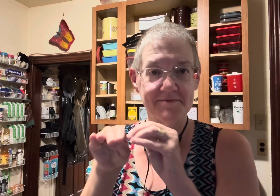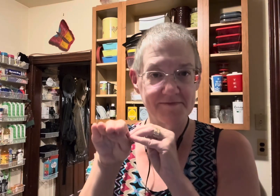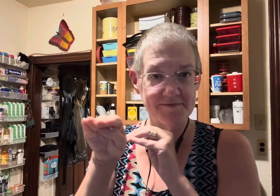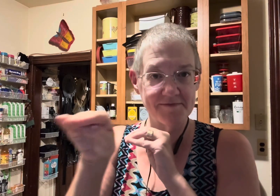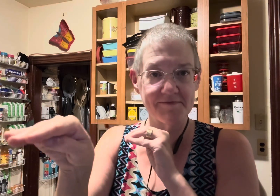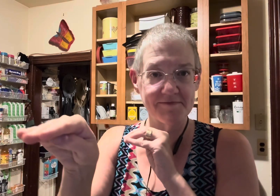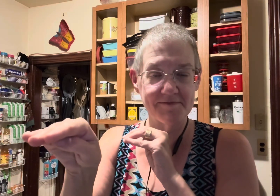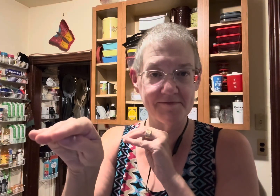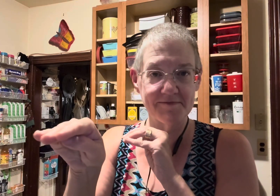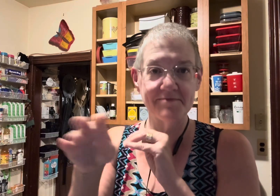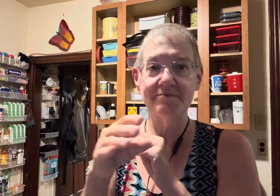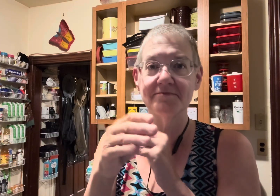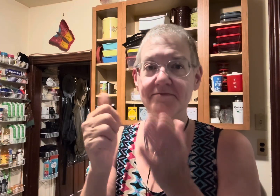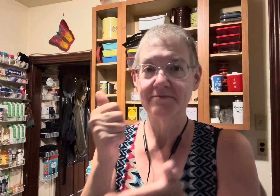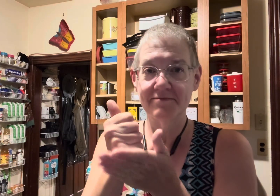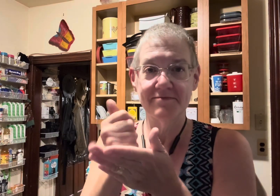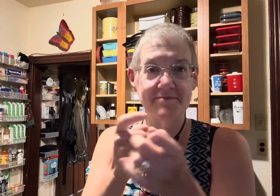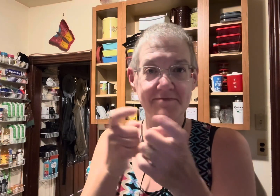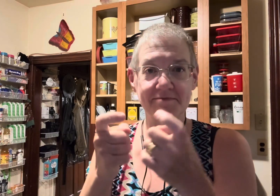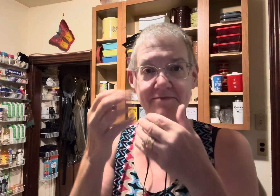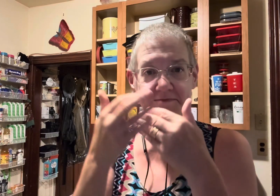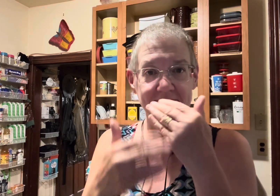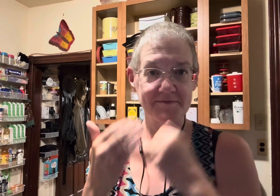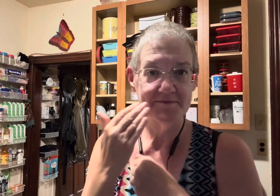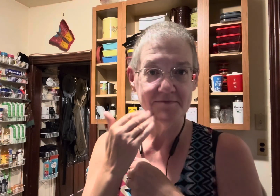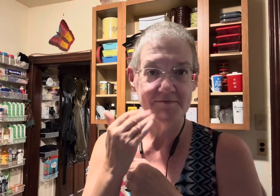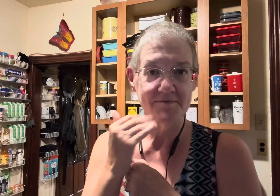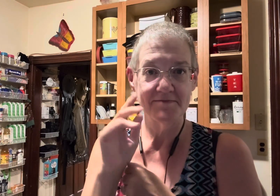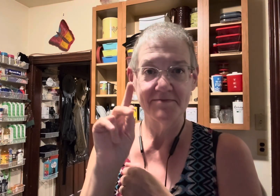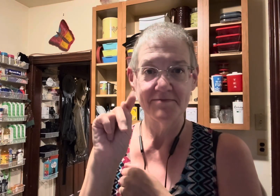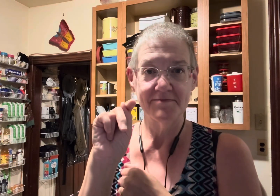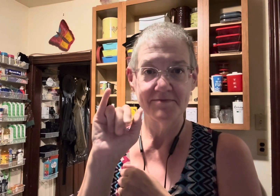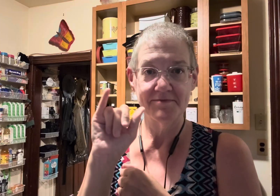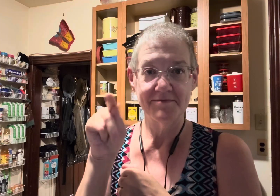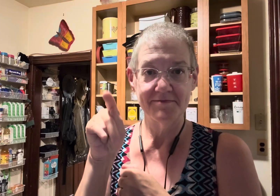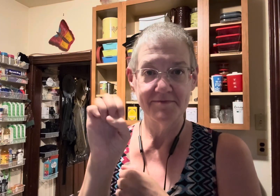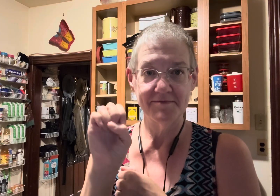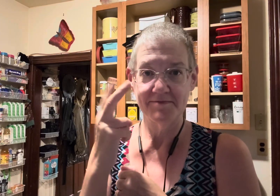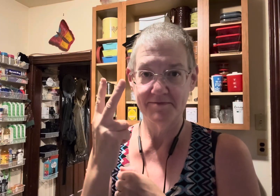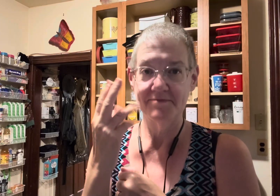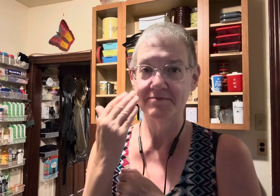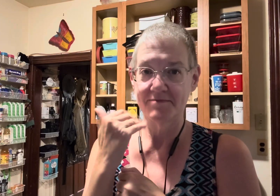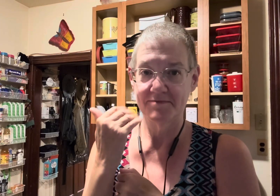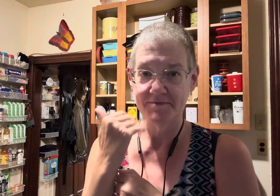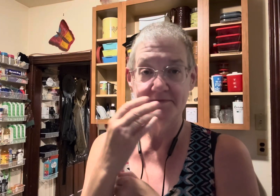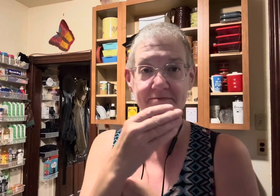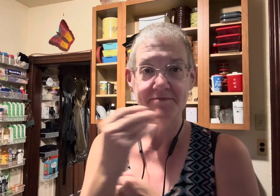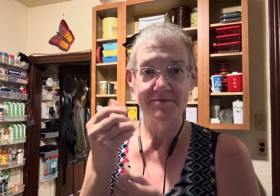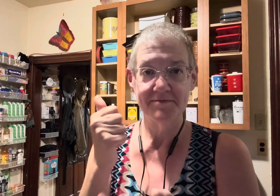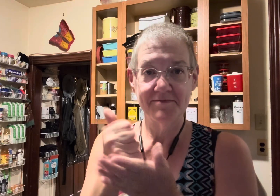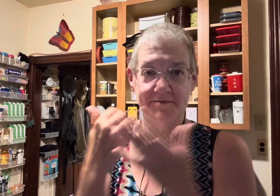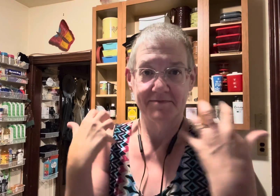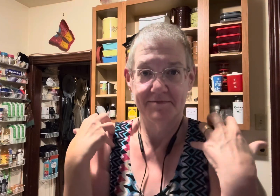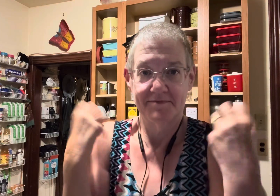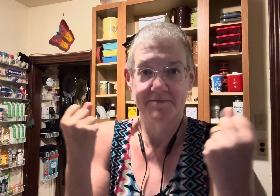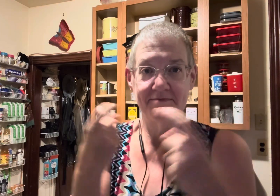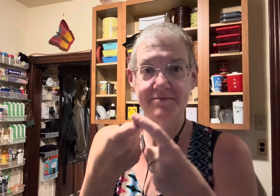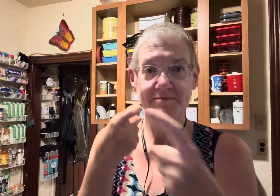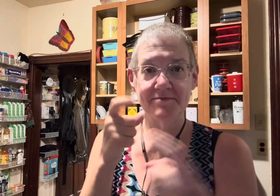control his blood sugar from his type 2 diabetes, and recover from liver